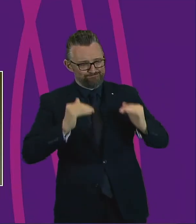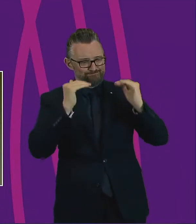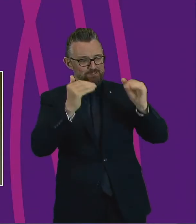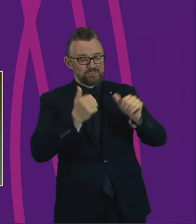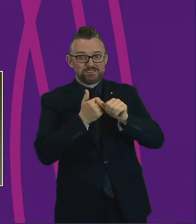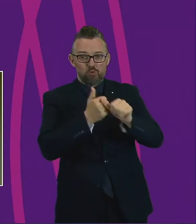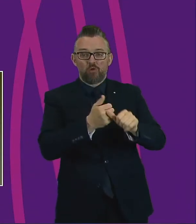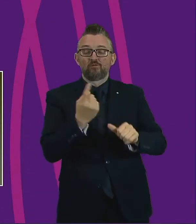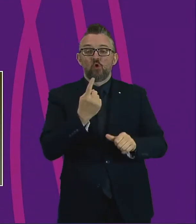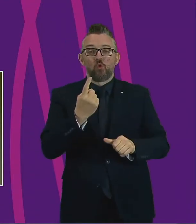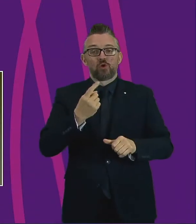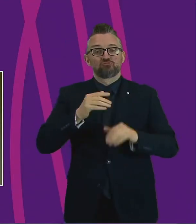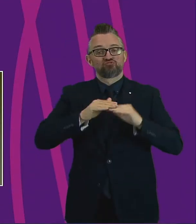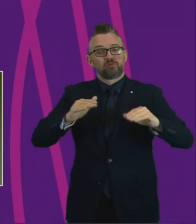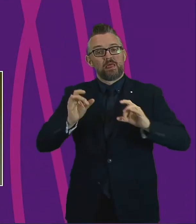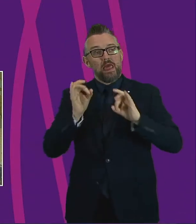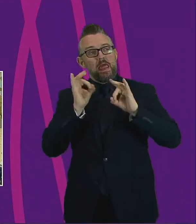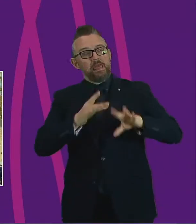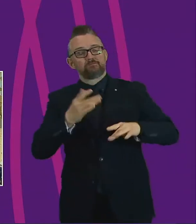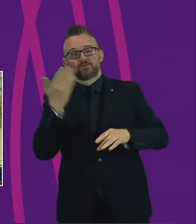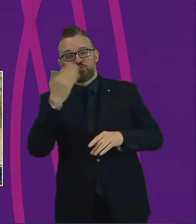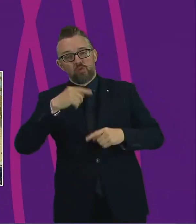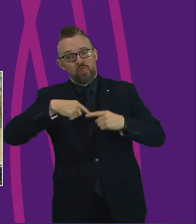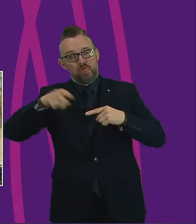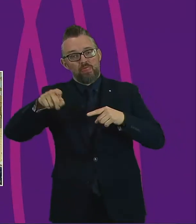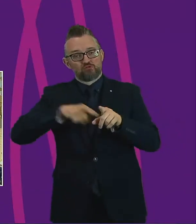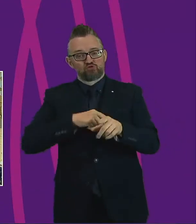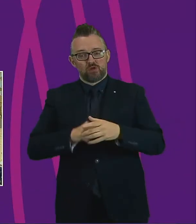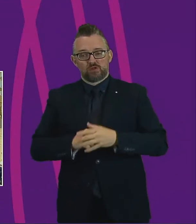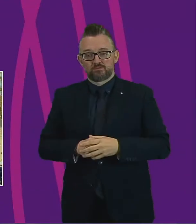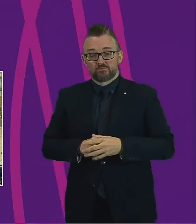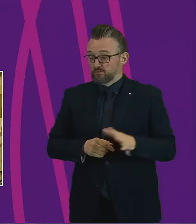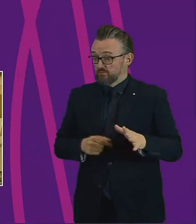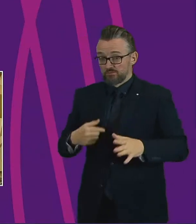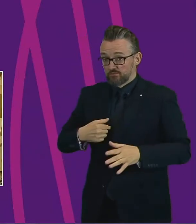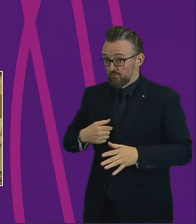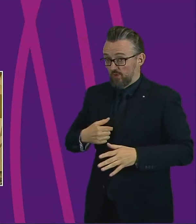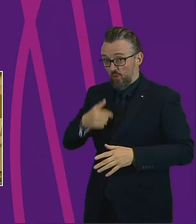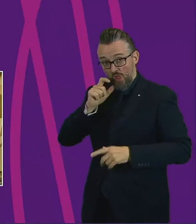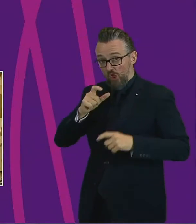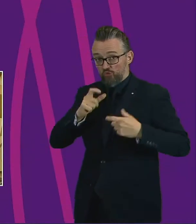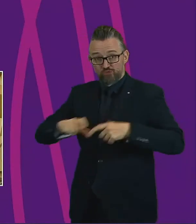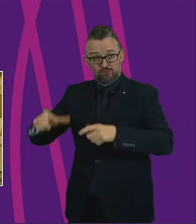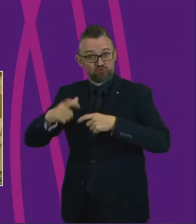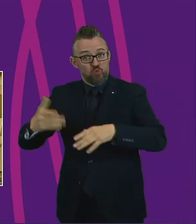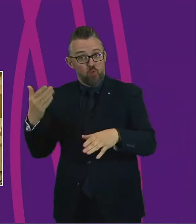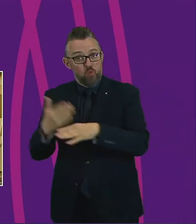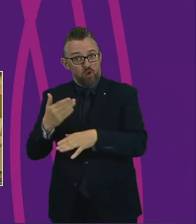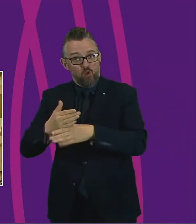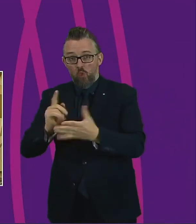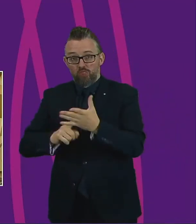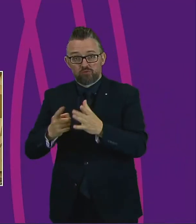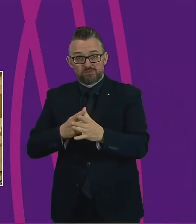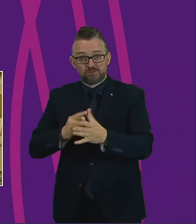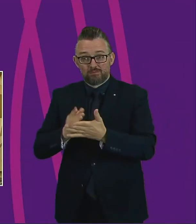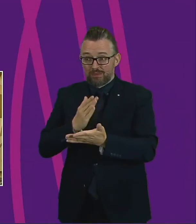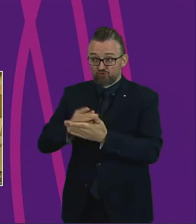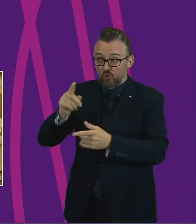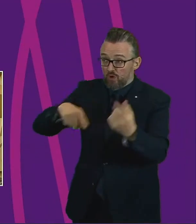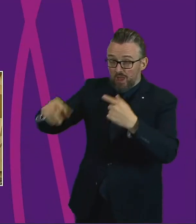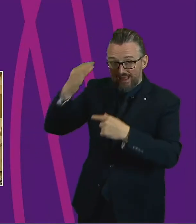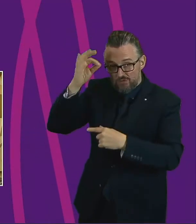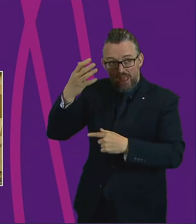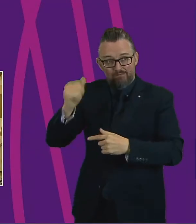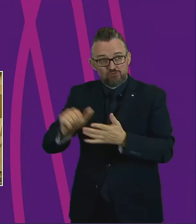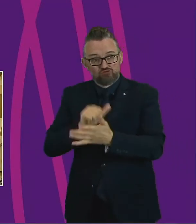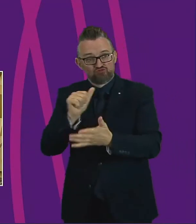this term and for next year? First Minister. We'll continue to work with local authorities to make sure that they have the resources they need to